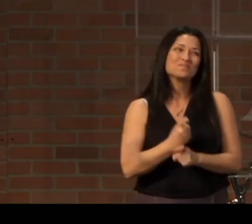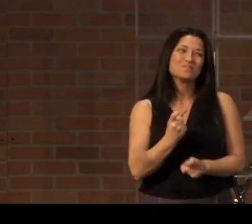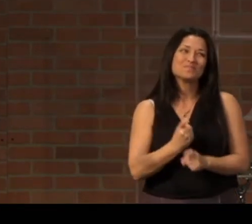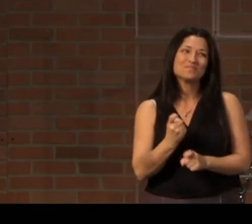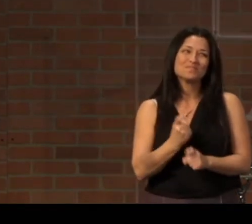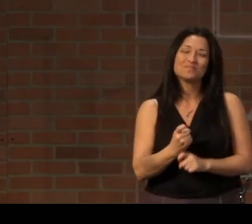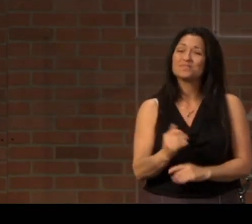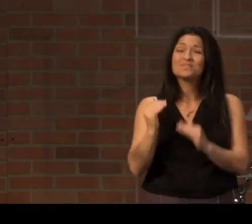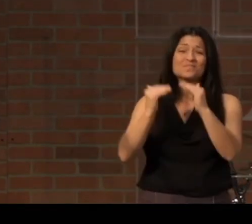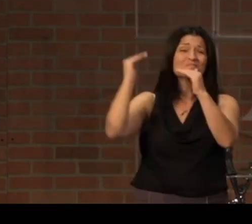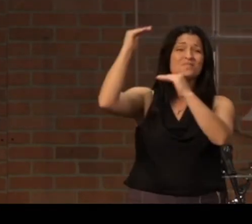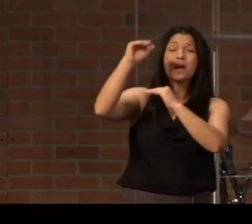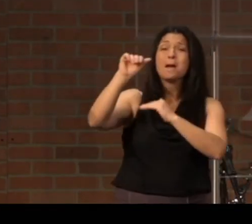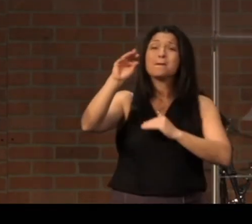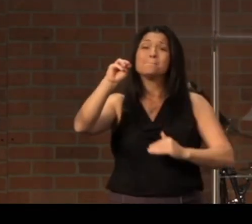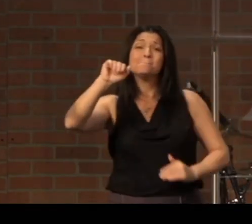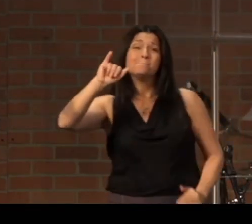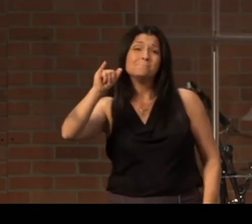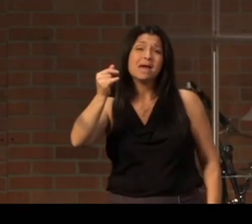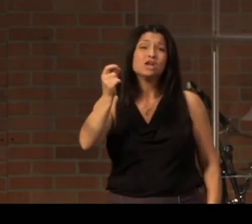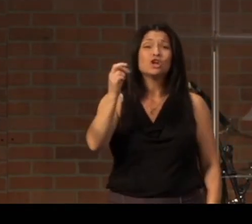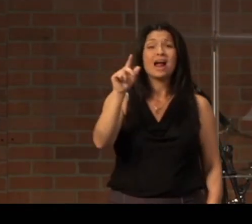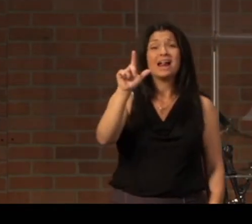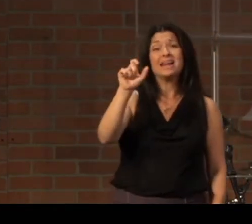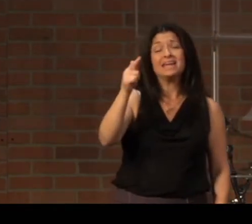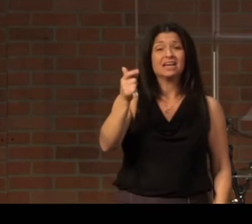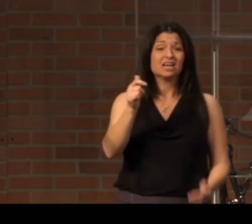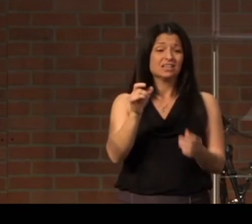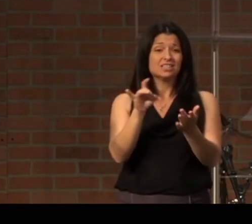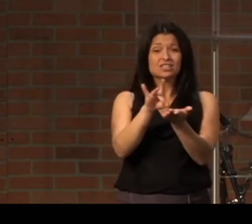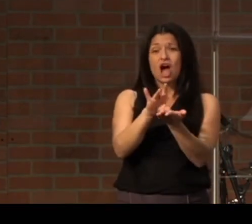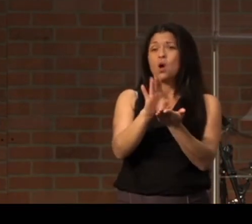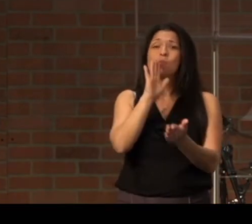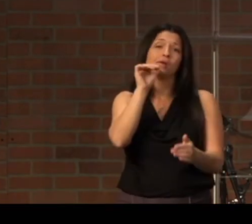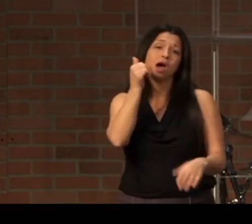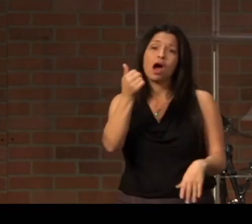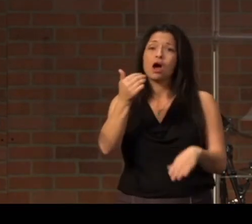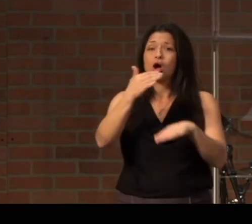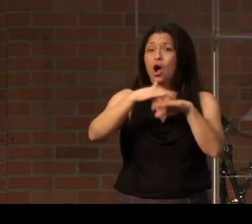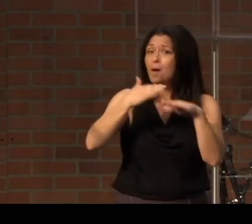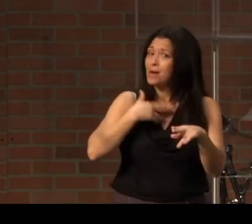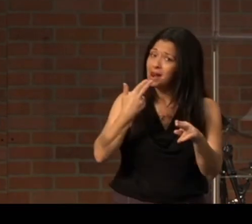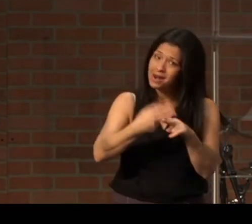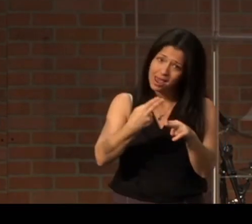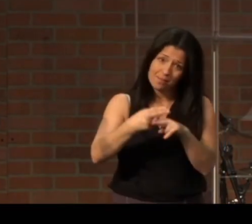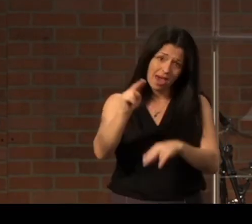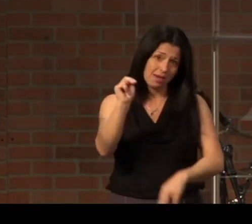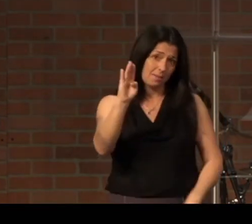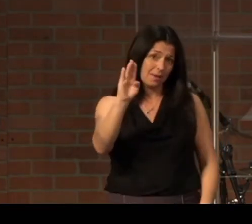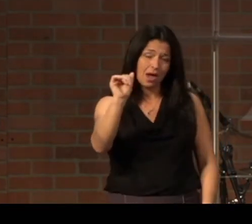That Major League Soccer is not going to call my name. The NBA is not going to call my name.